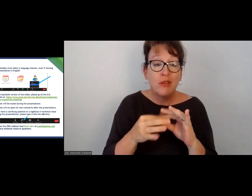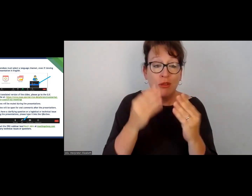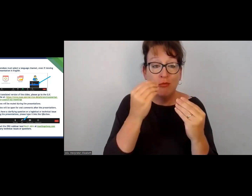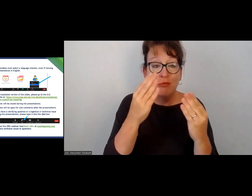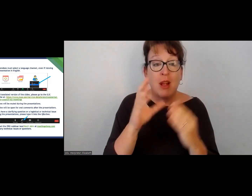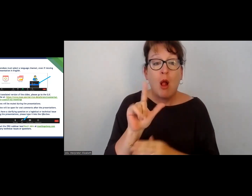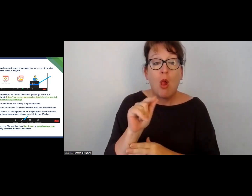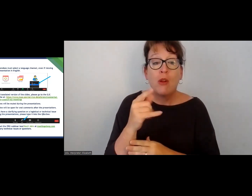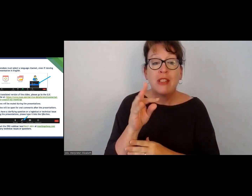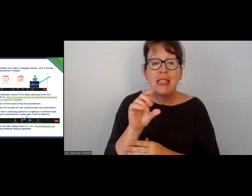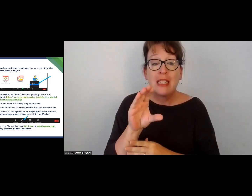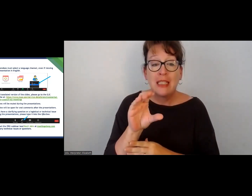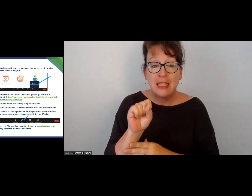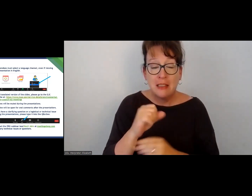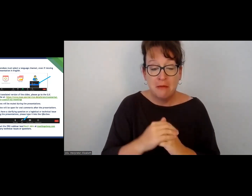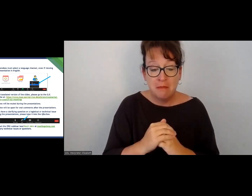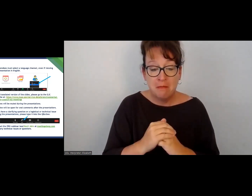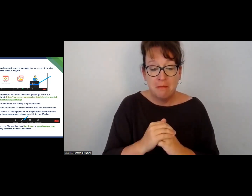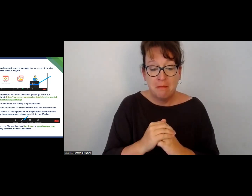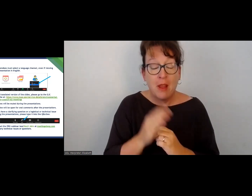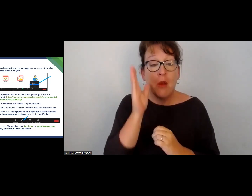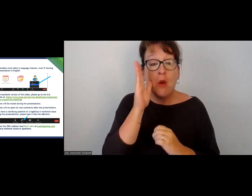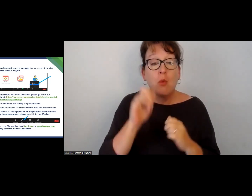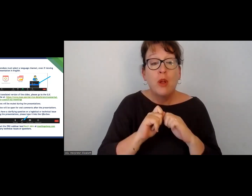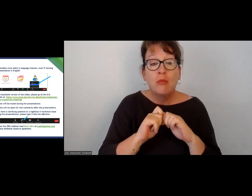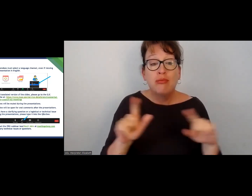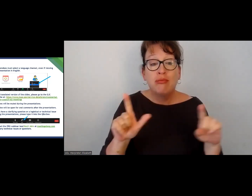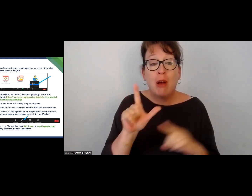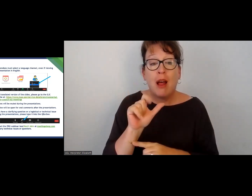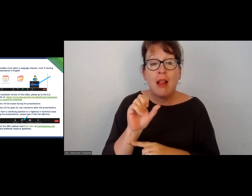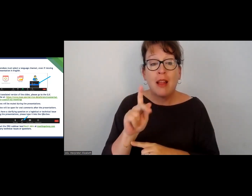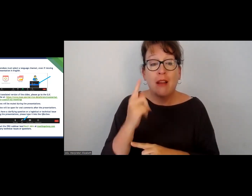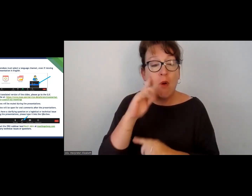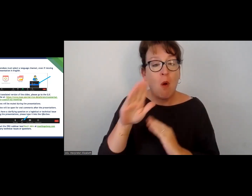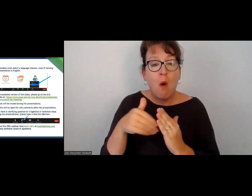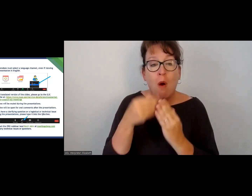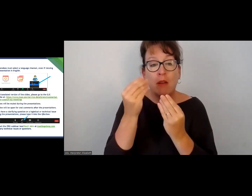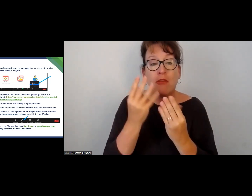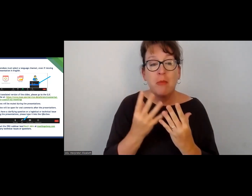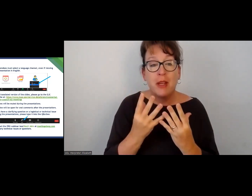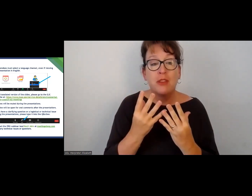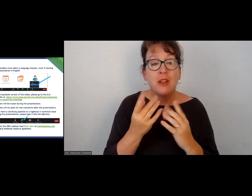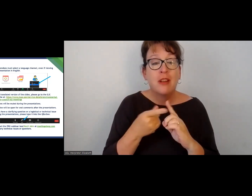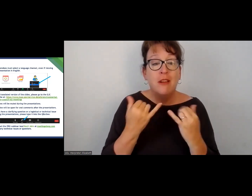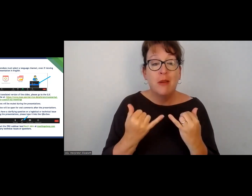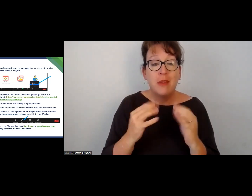link with the information and documents used in this meeting, including slides and the agenda, will be dropped into the chat.